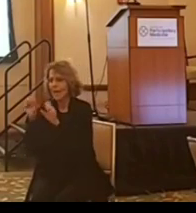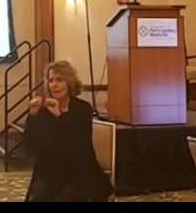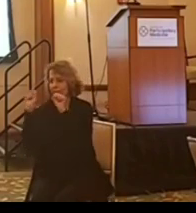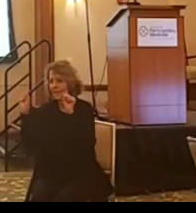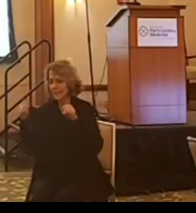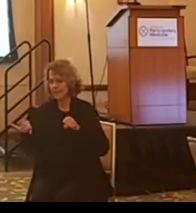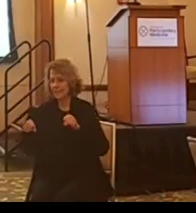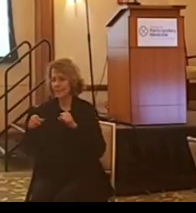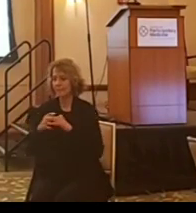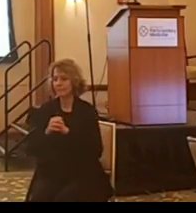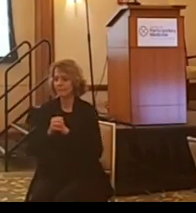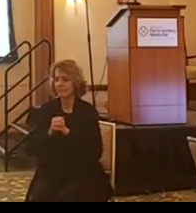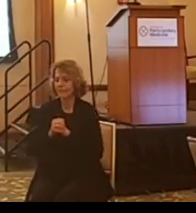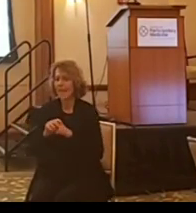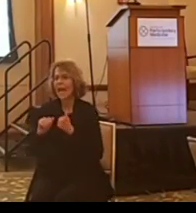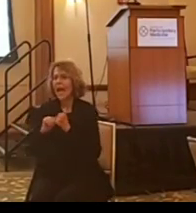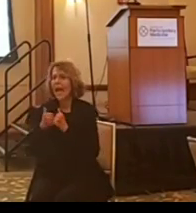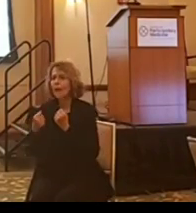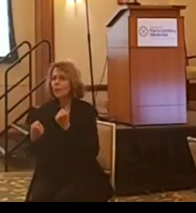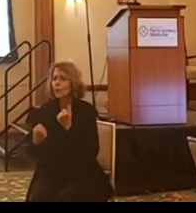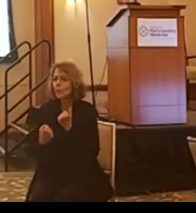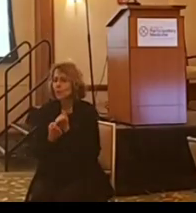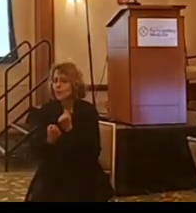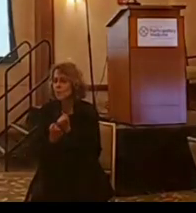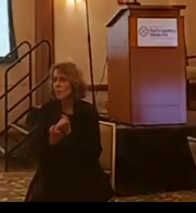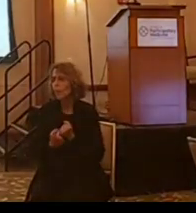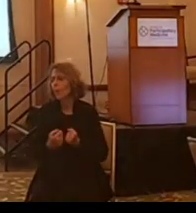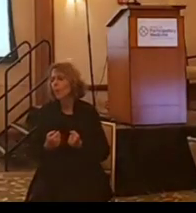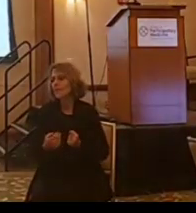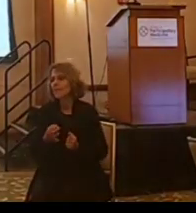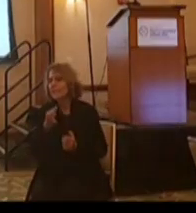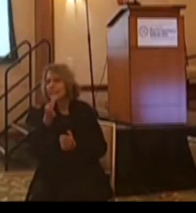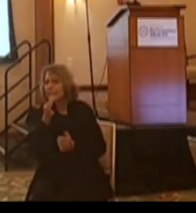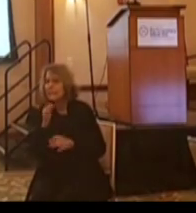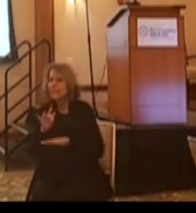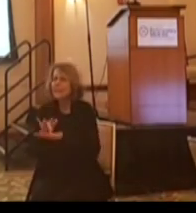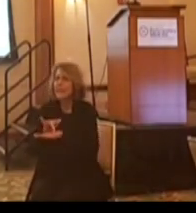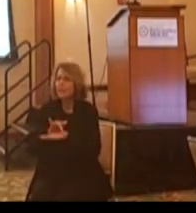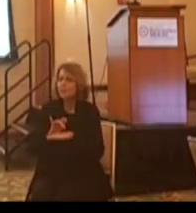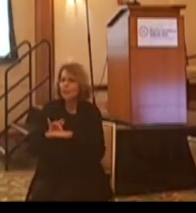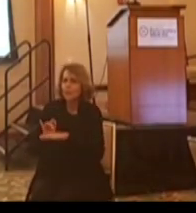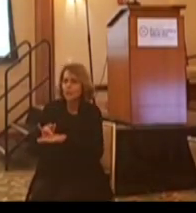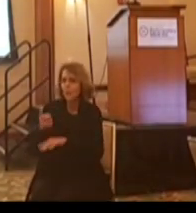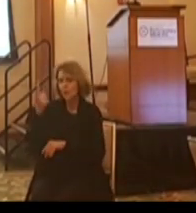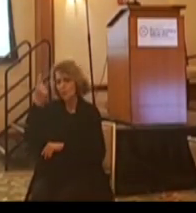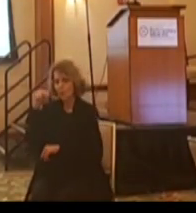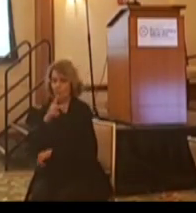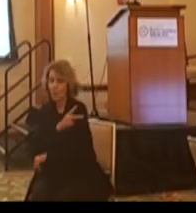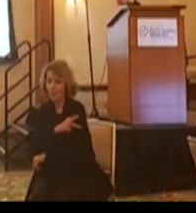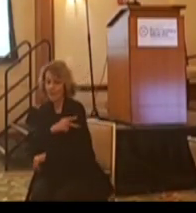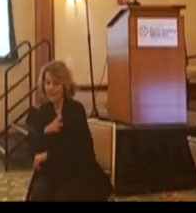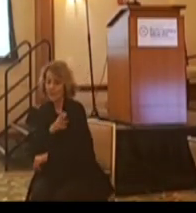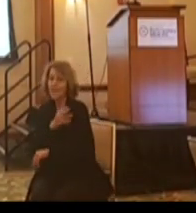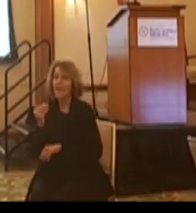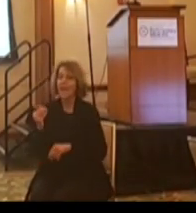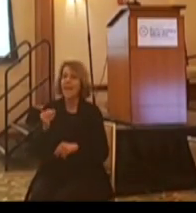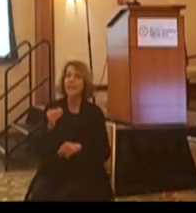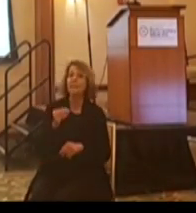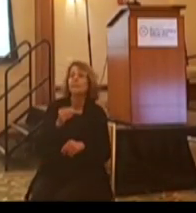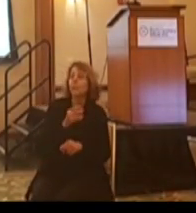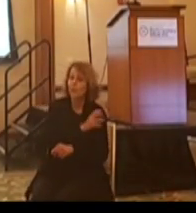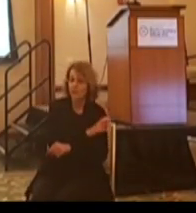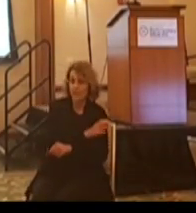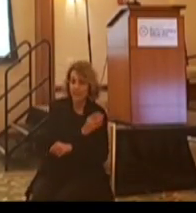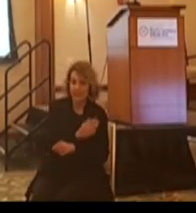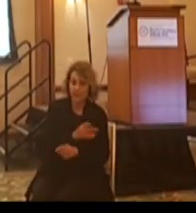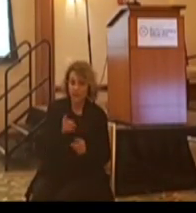supporting skills and resources and support for the practice of kind of both of these people. And of course the idea